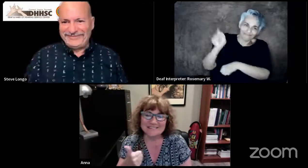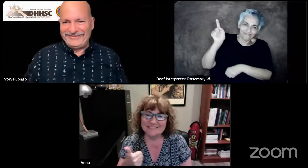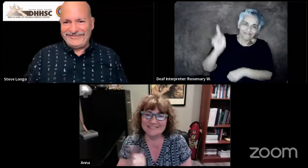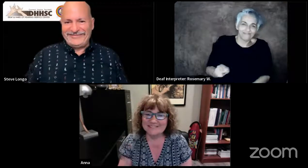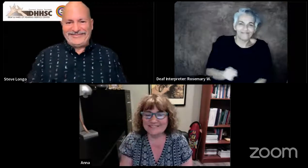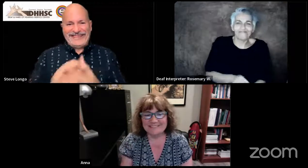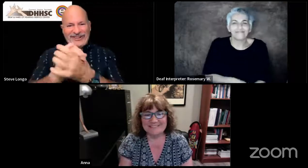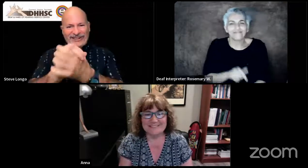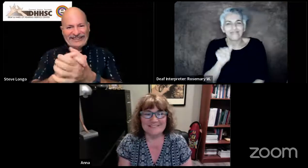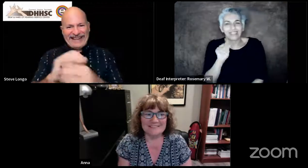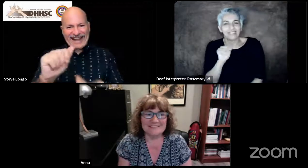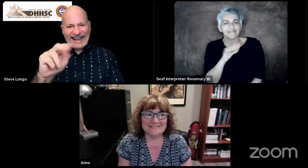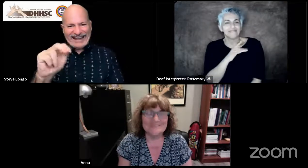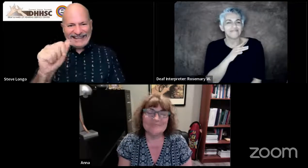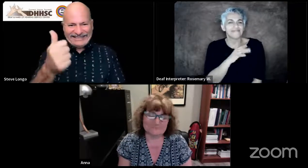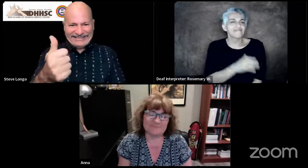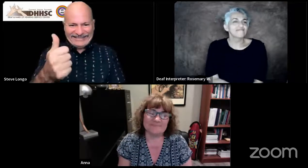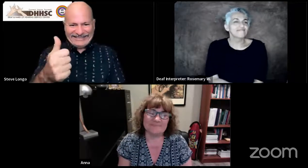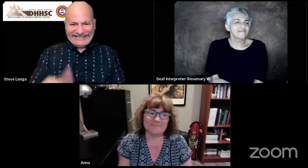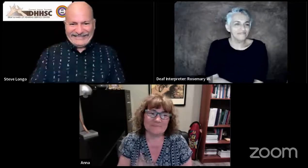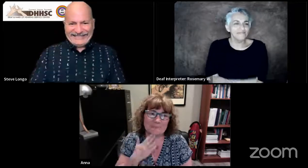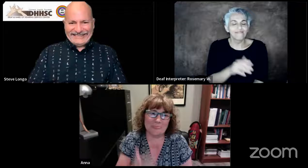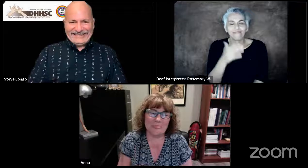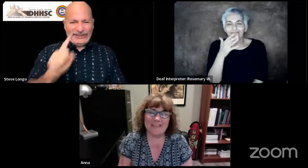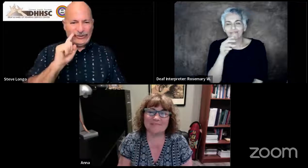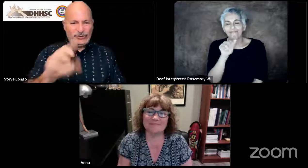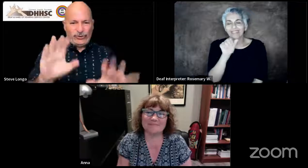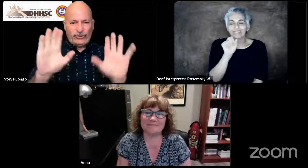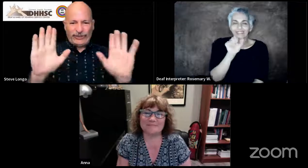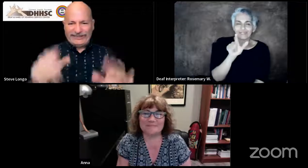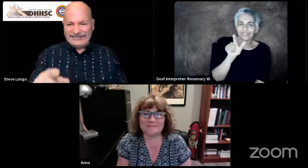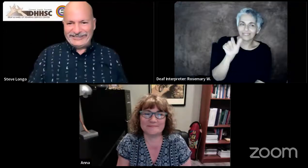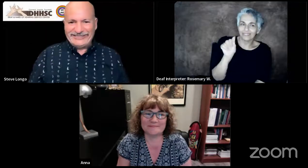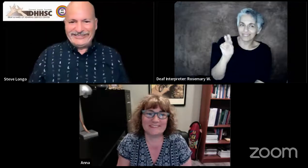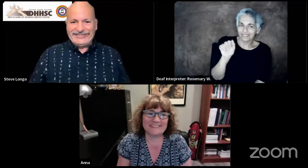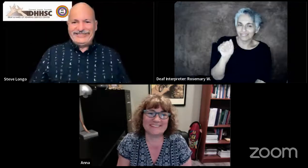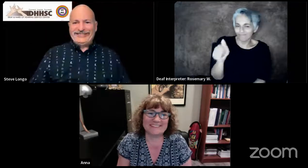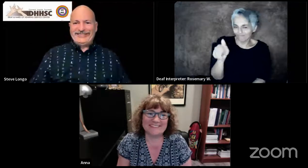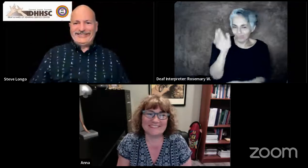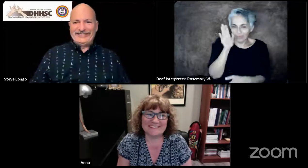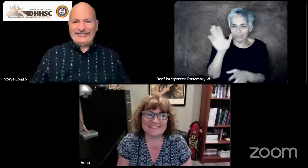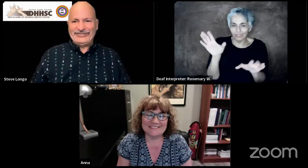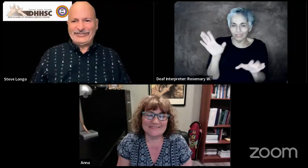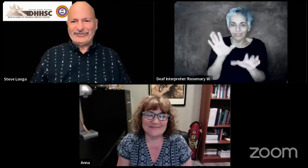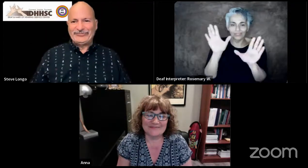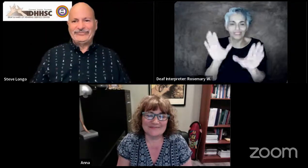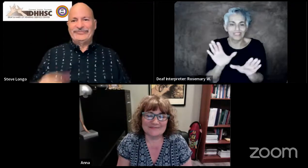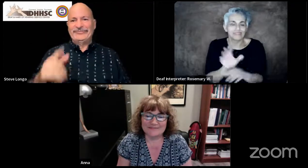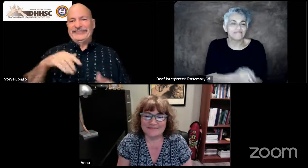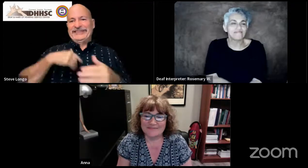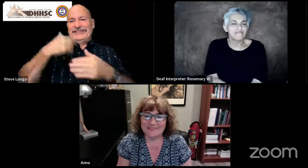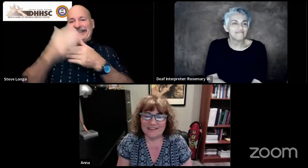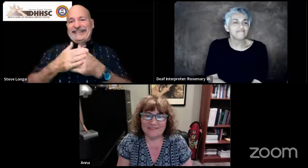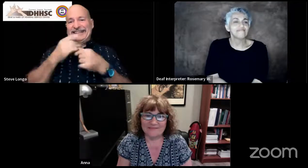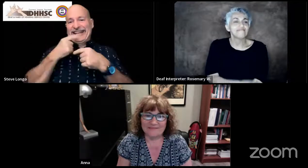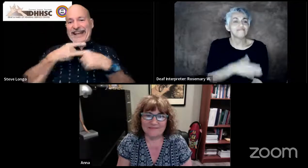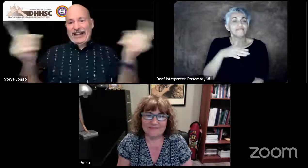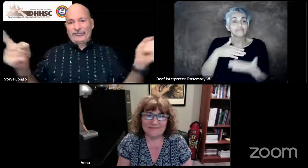at DHHSC. But congratulations, Anna. Happy to have you on board. You'll be great.